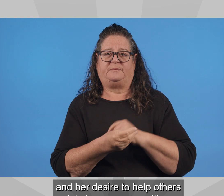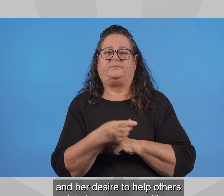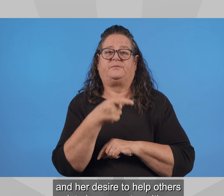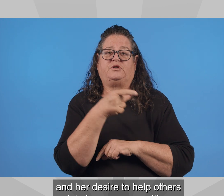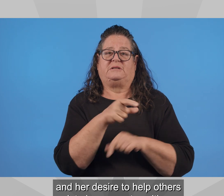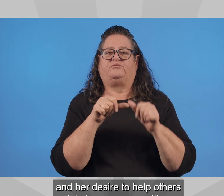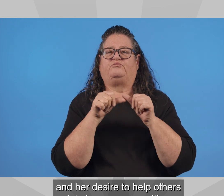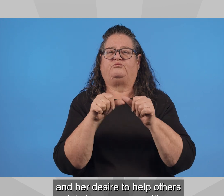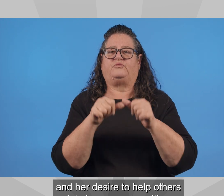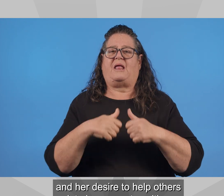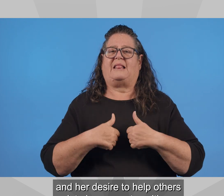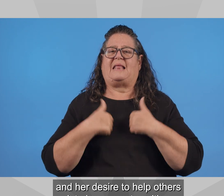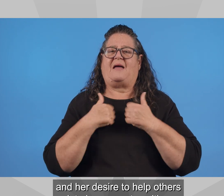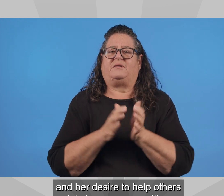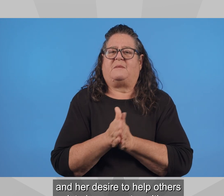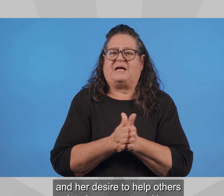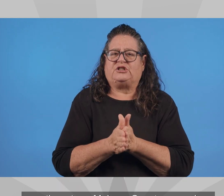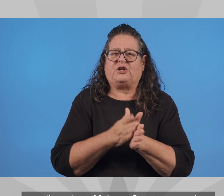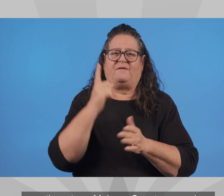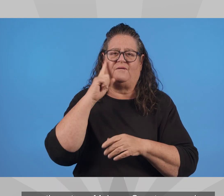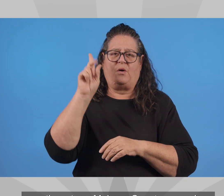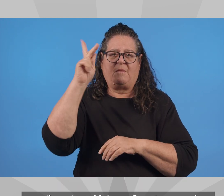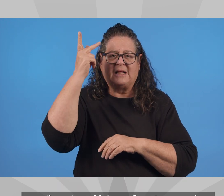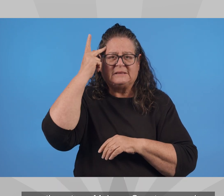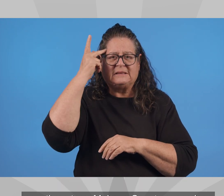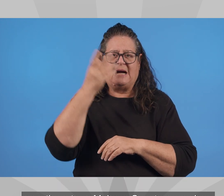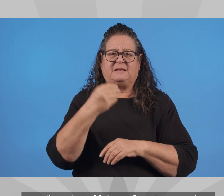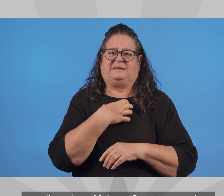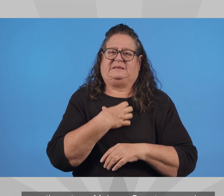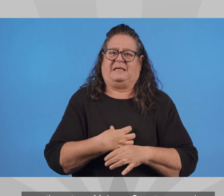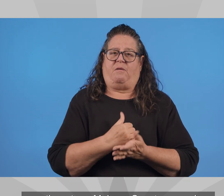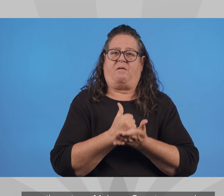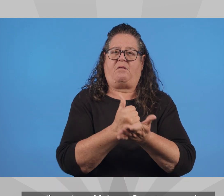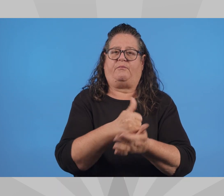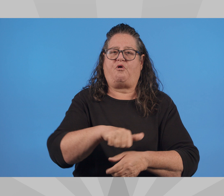help others into her current position as a 3-term Mojave County supervisor.